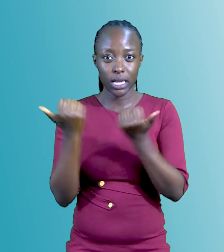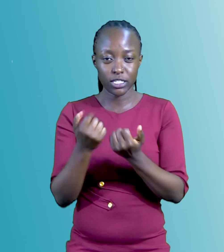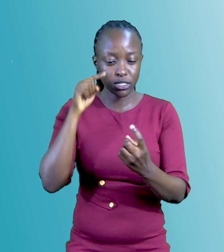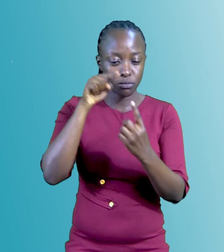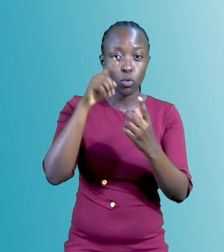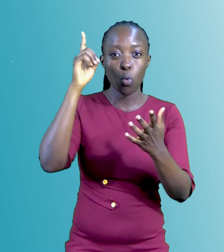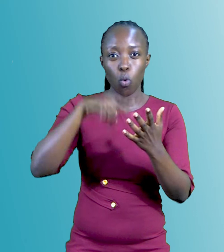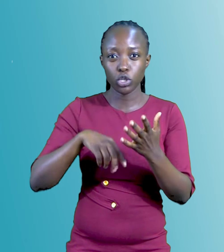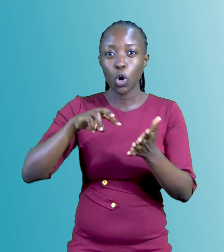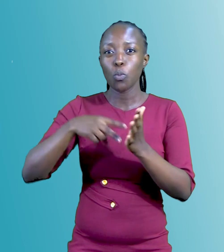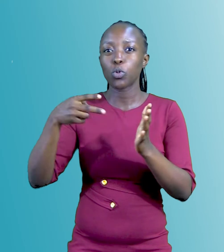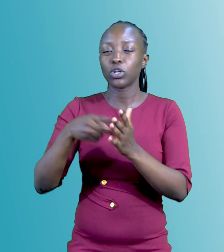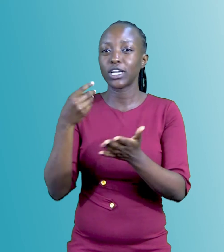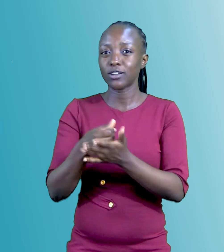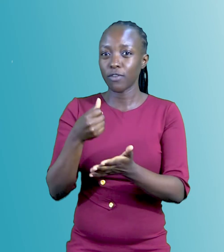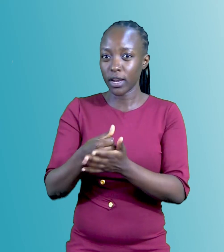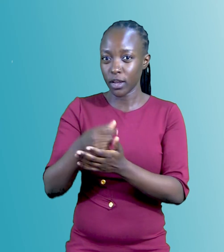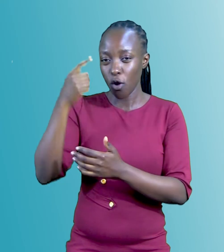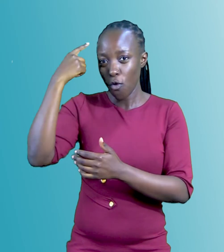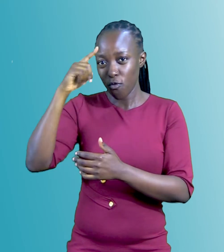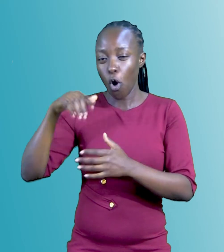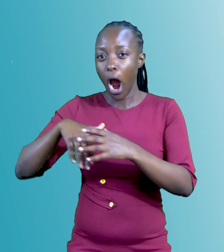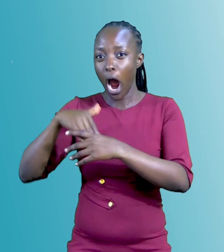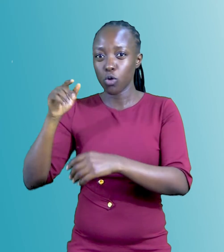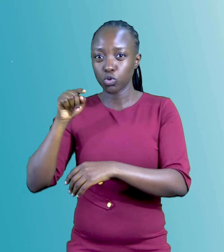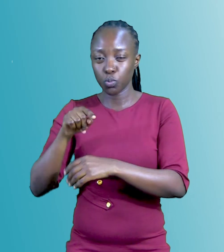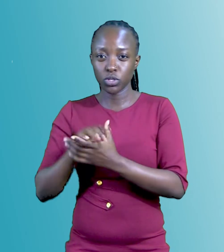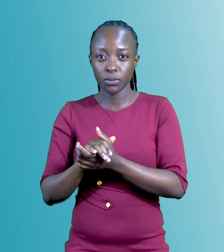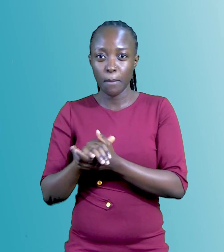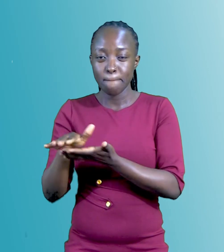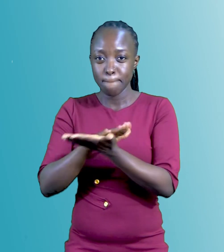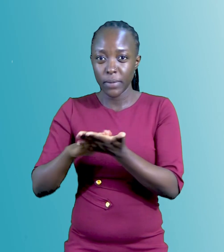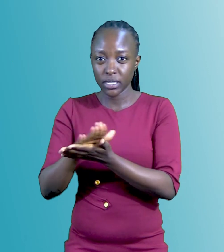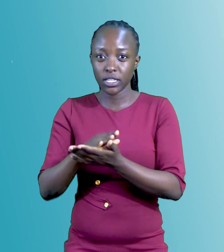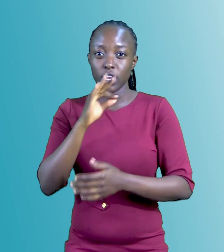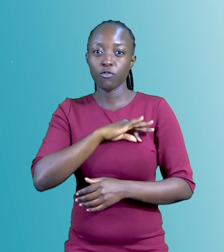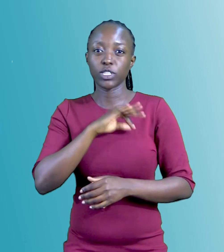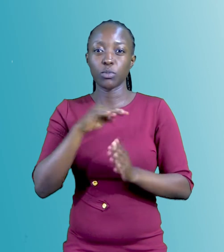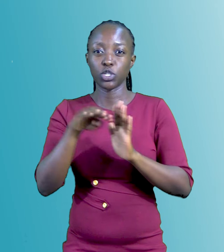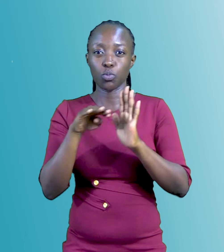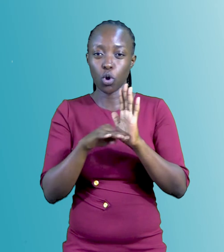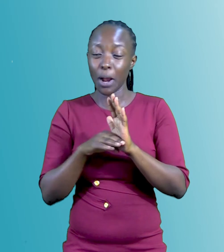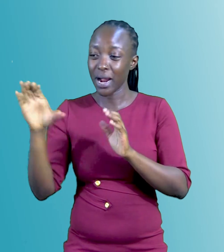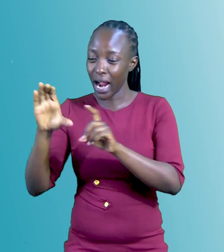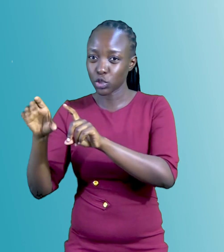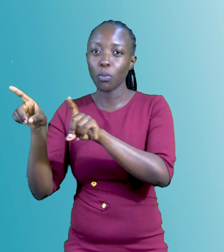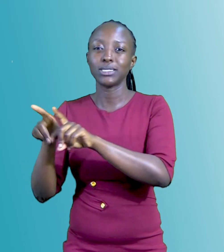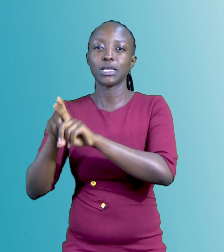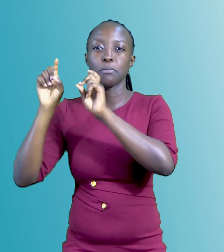the Output-Based Aid Investment Program, the customer is required to submit a proposal. The customers include